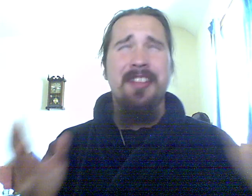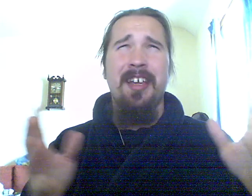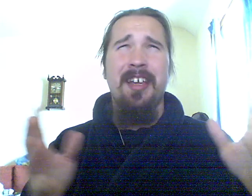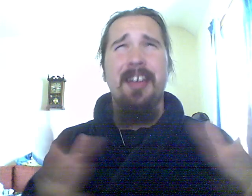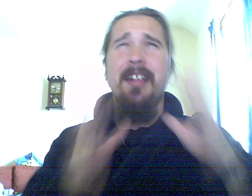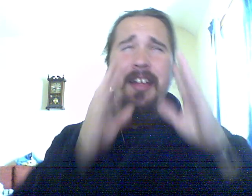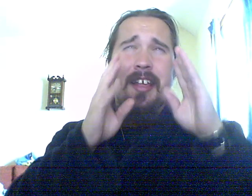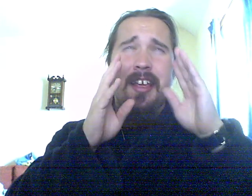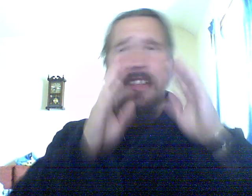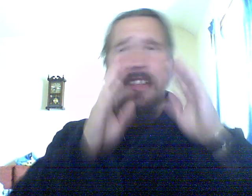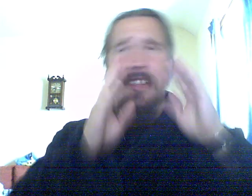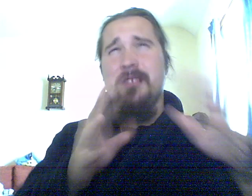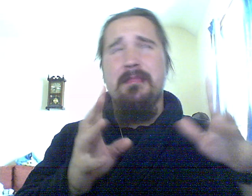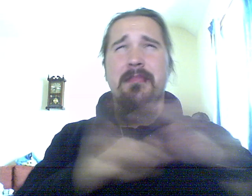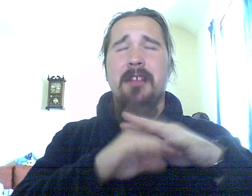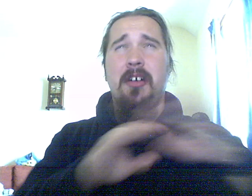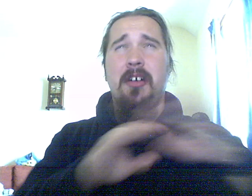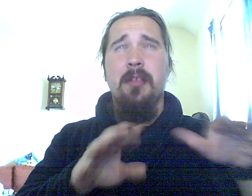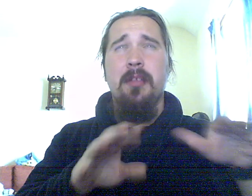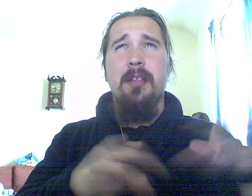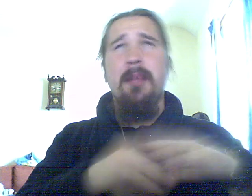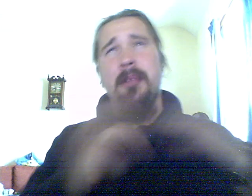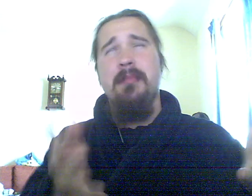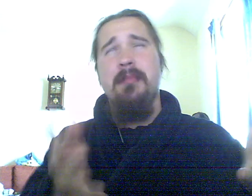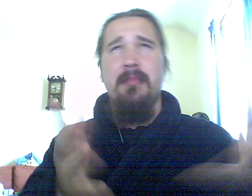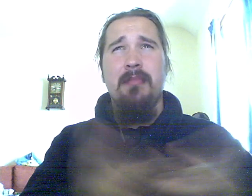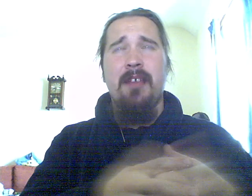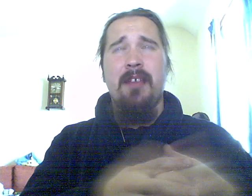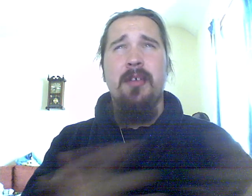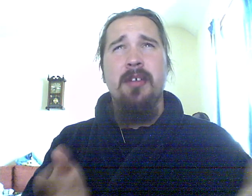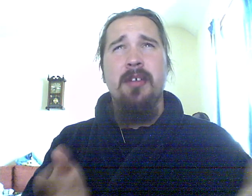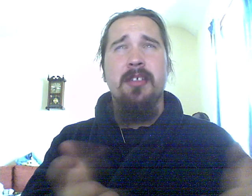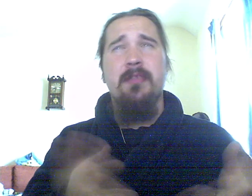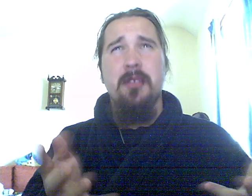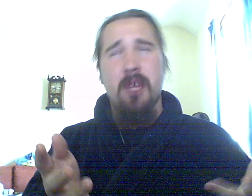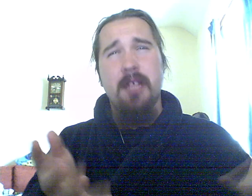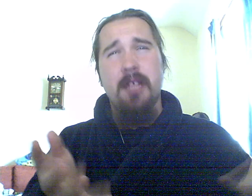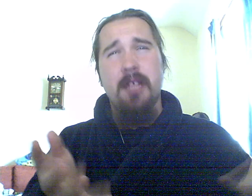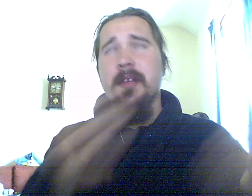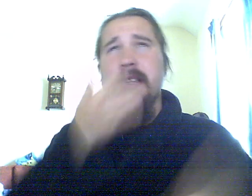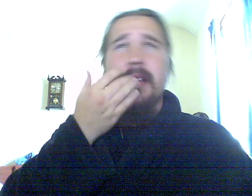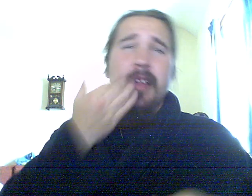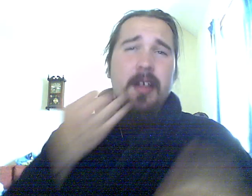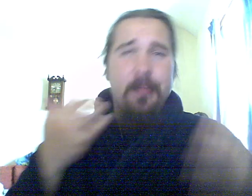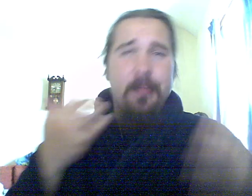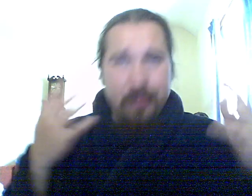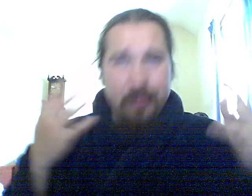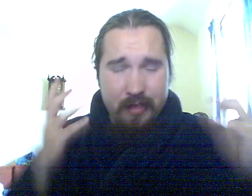thing. It's a horrible little bit, but everyone knows this from the trailer.